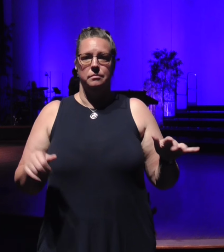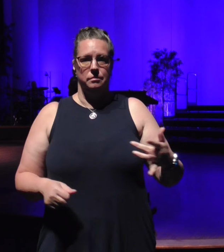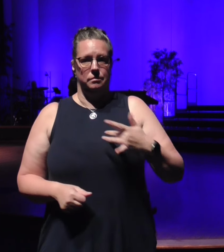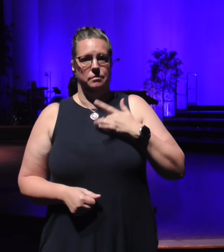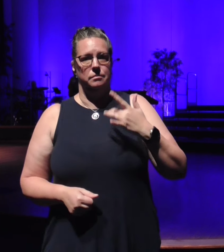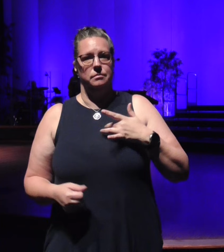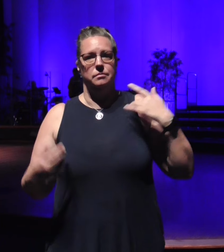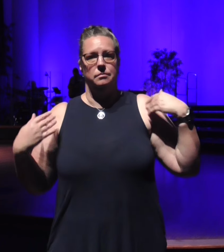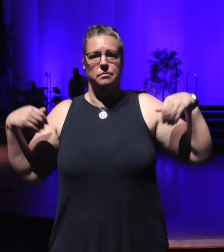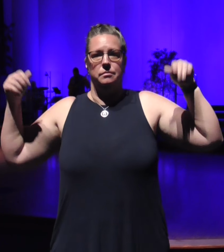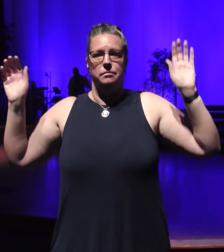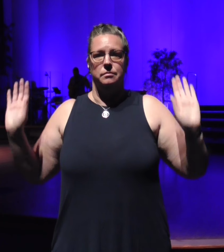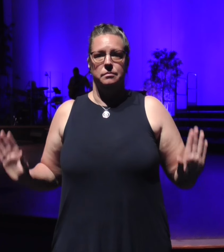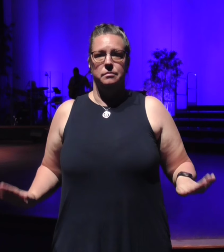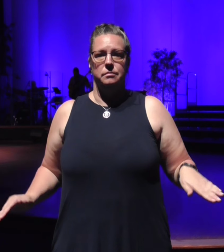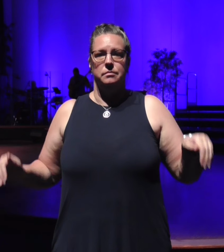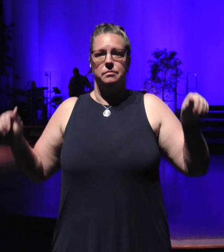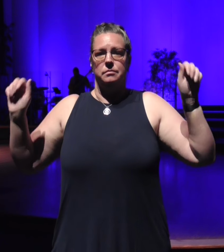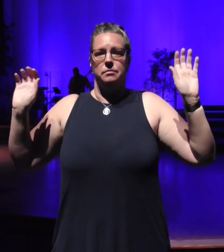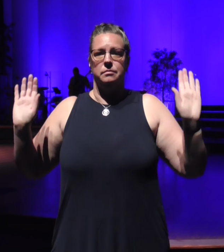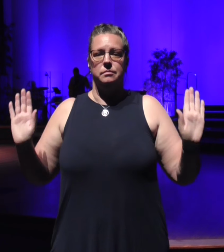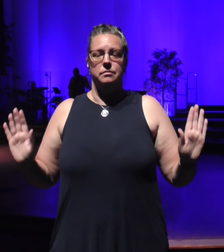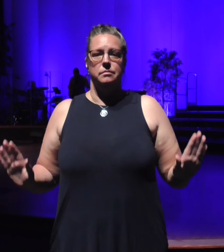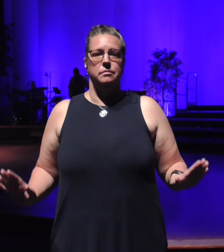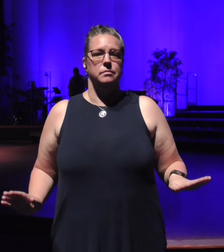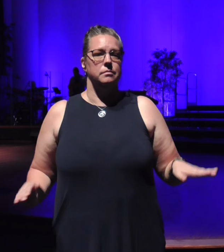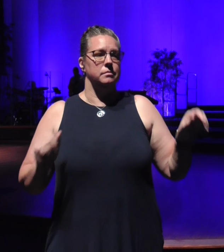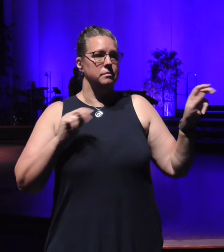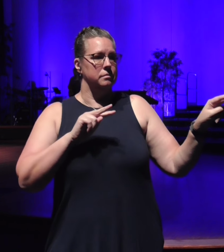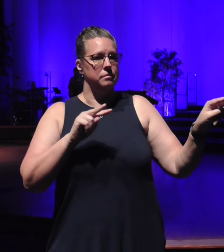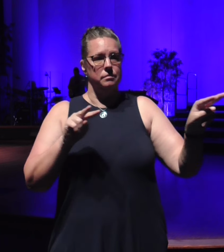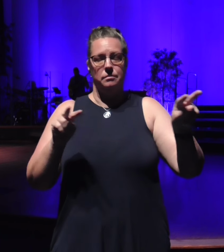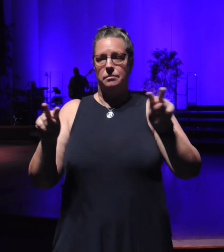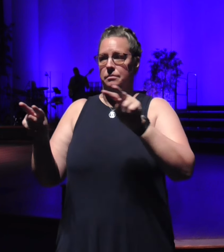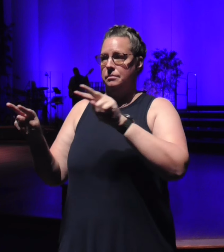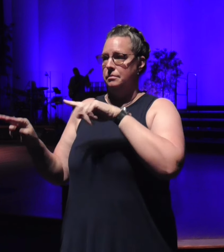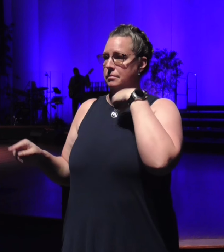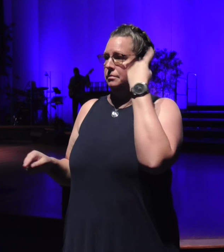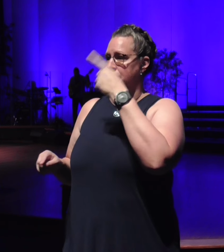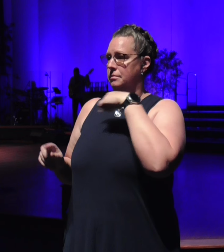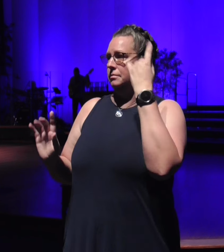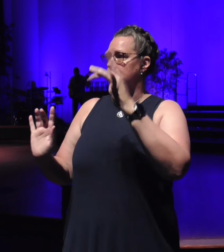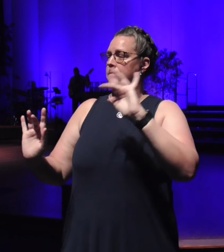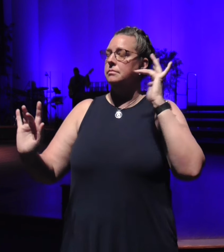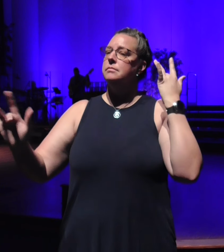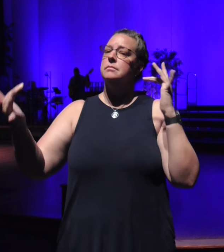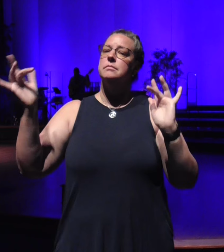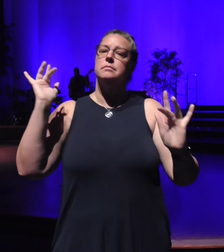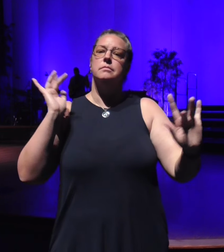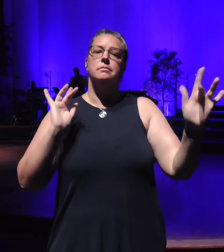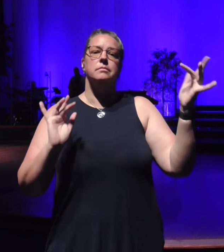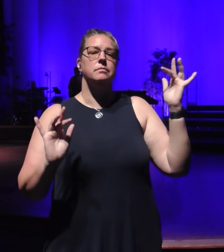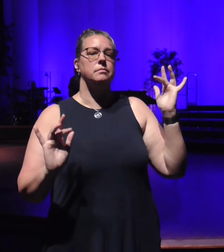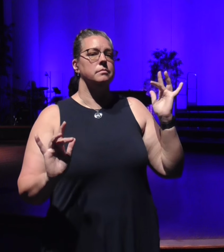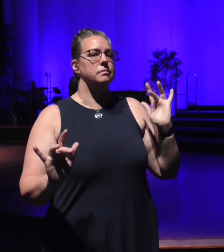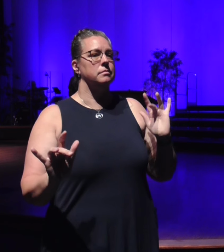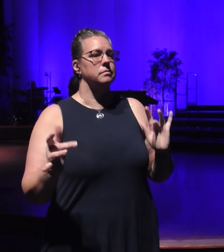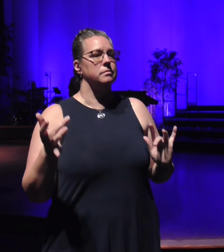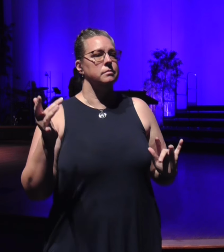grace. I can hear the rush of angel wings. I see glory on